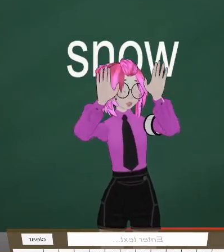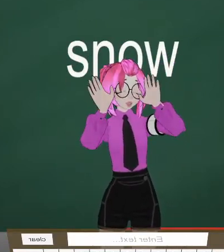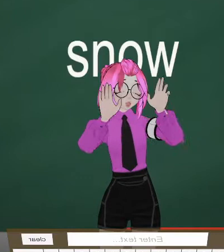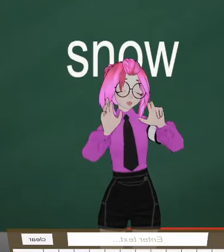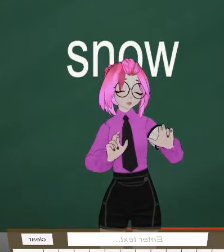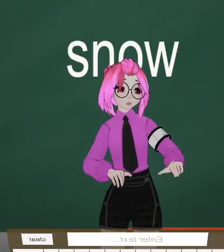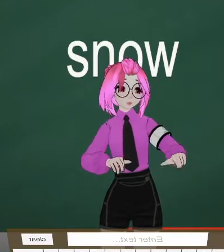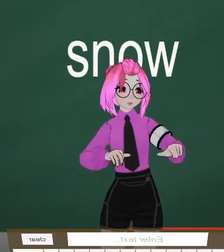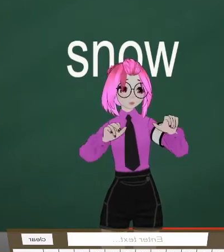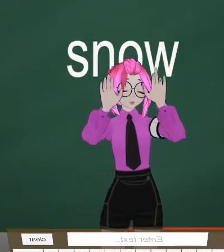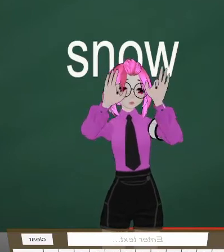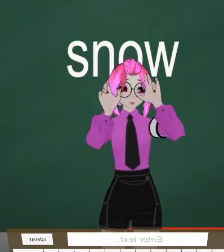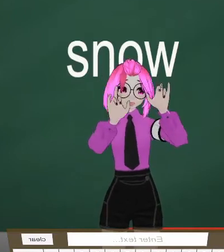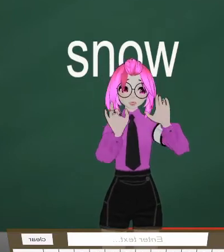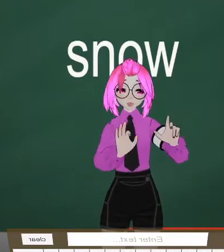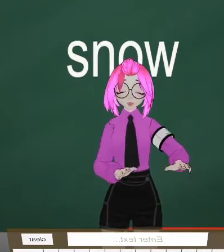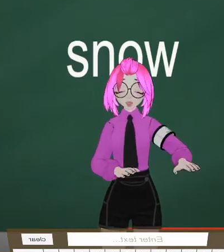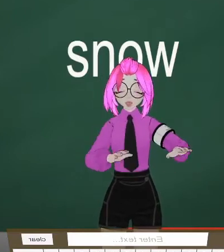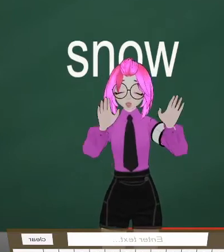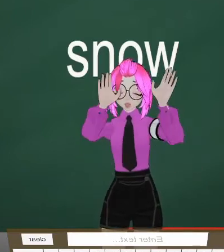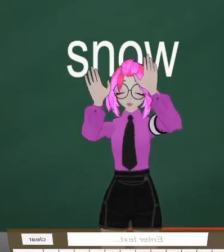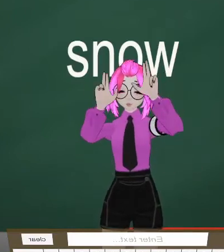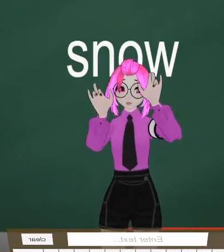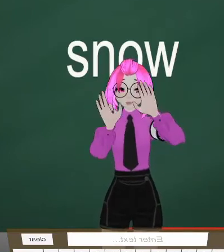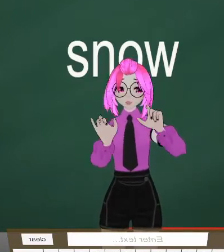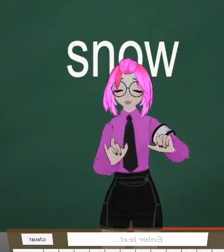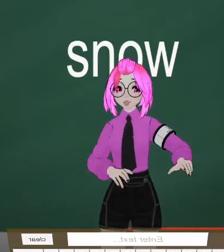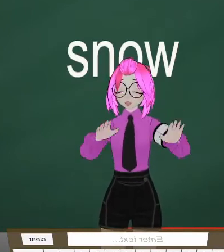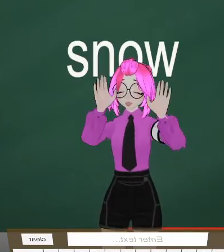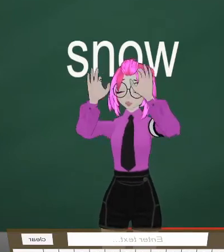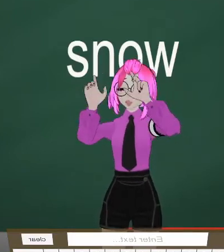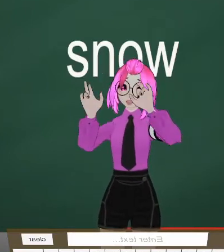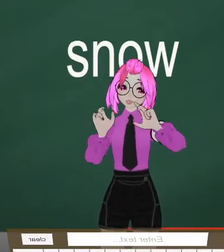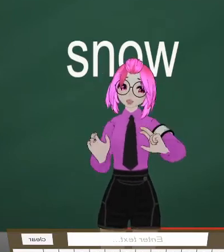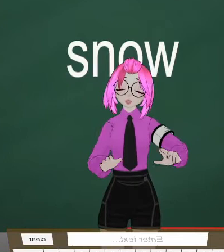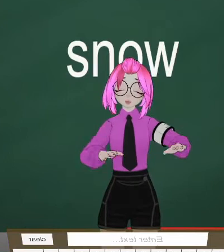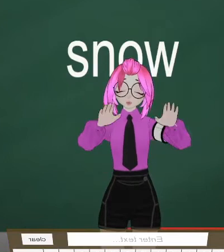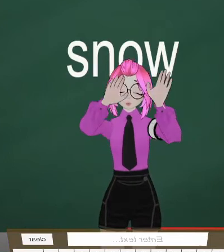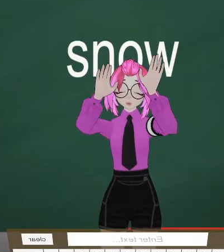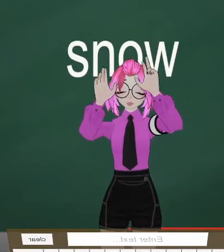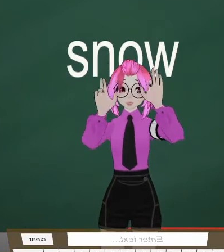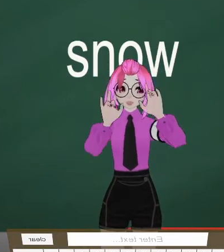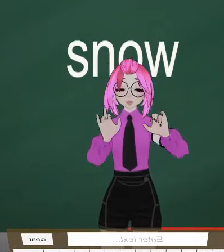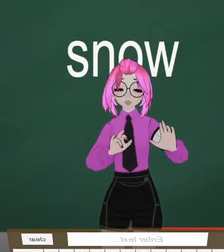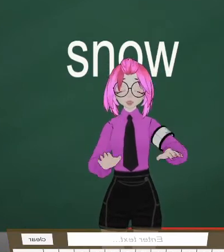snow it's falling down just like that snow